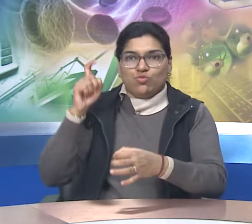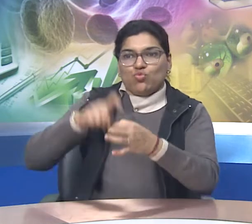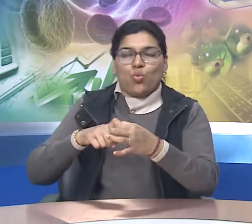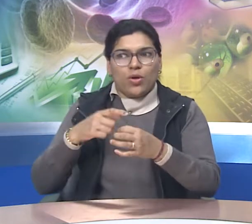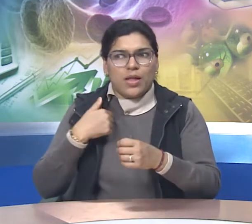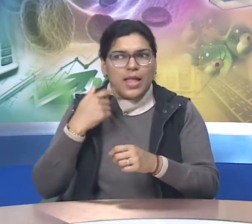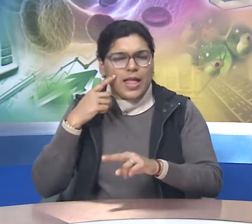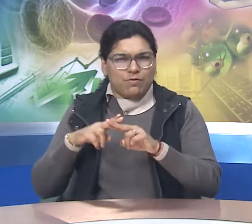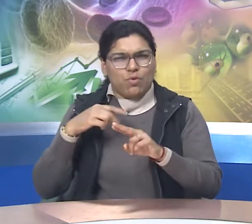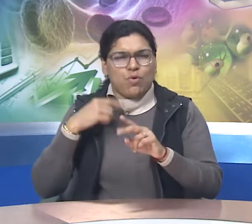that